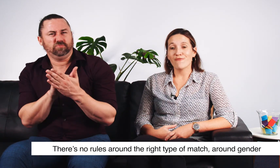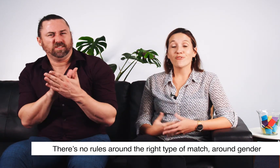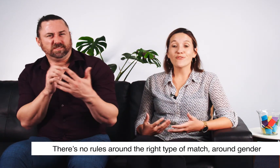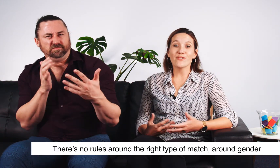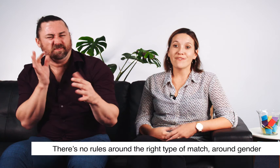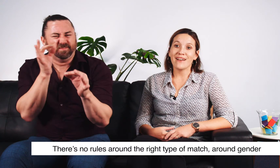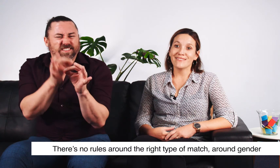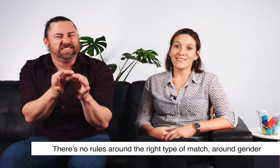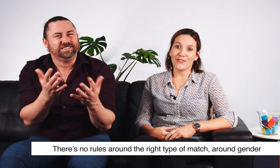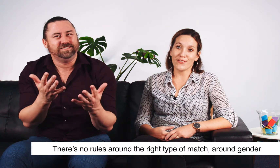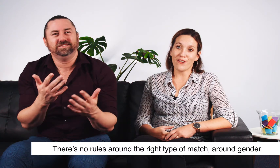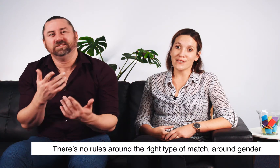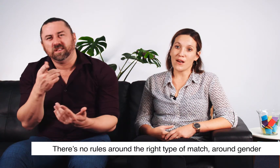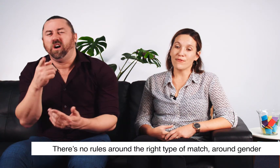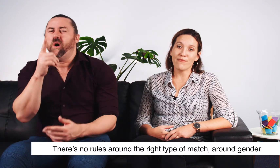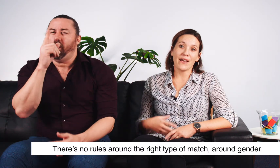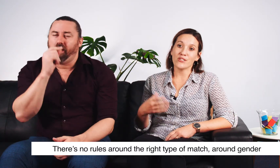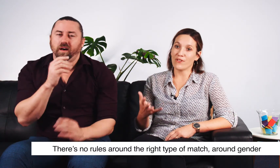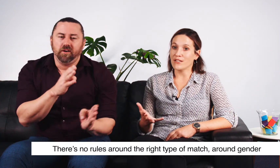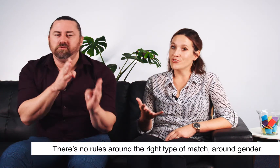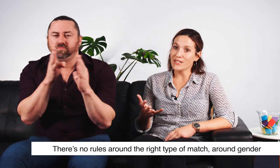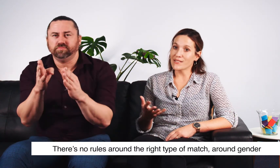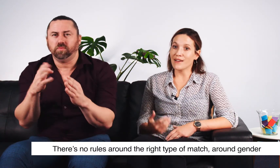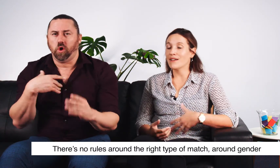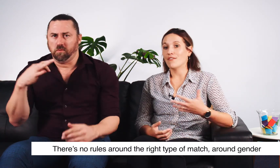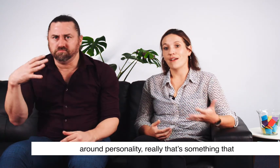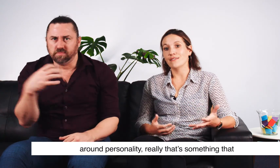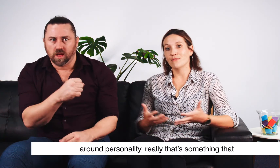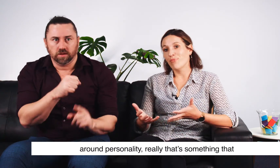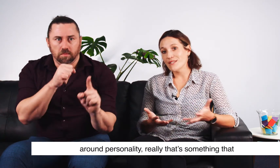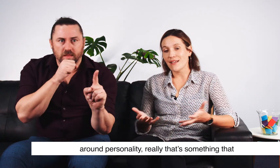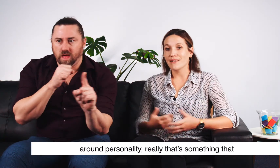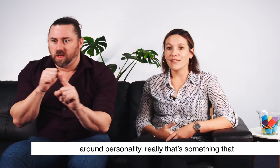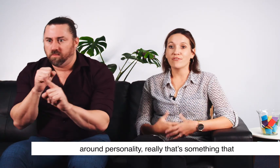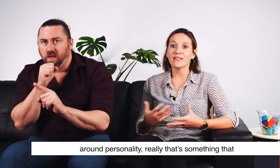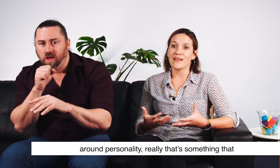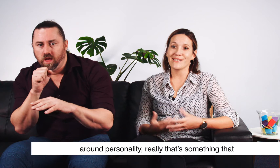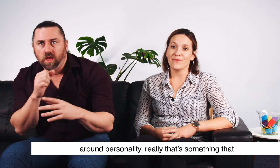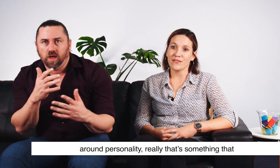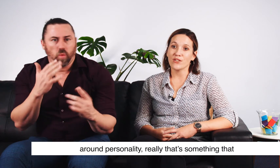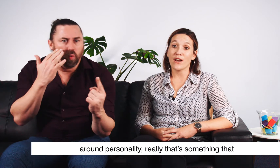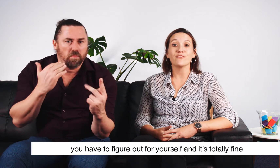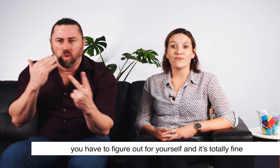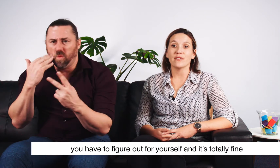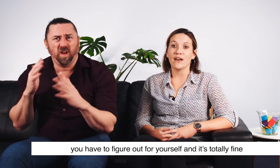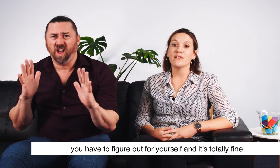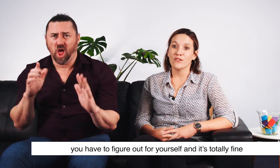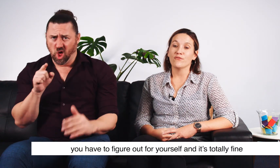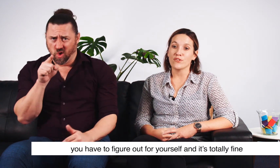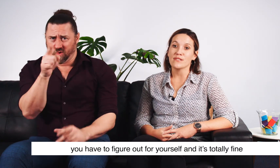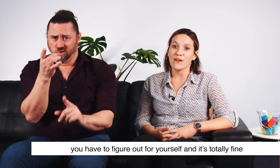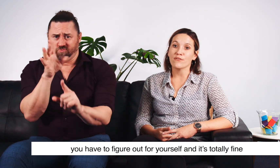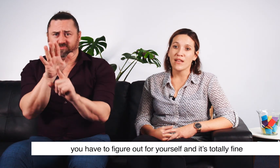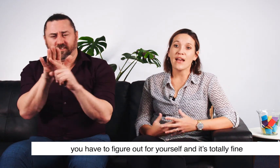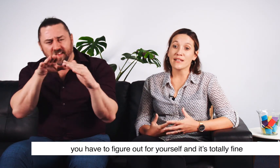There's no rules around, you know, the right type of match, around gender, around personality. Really, that's something that you have to feel out